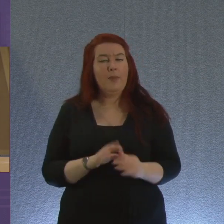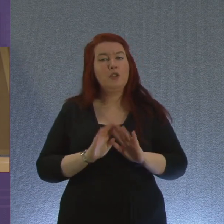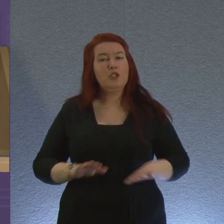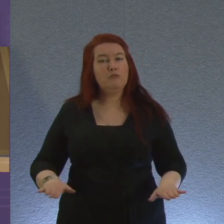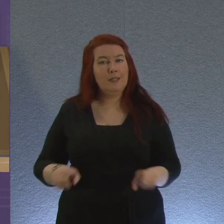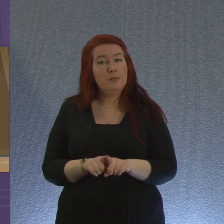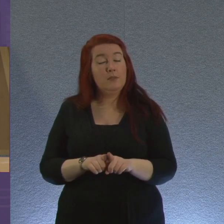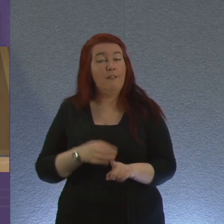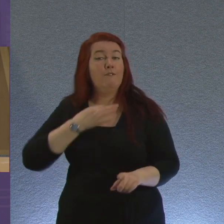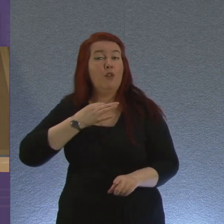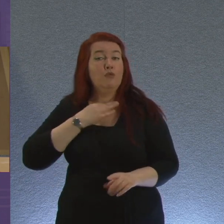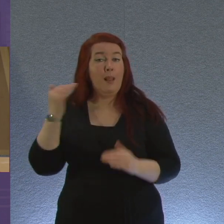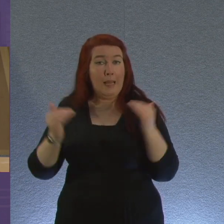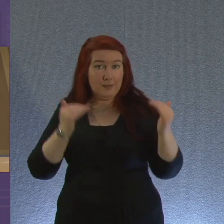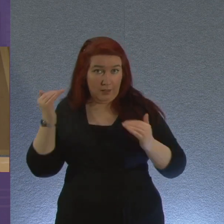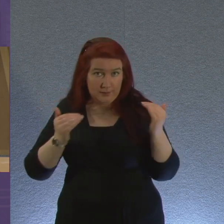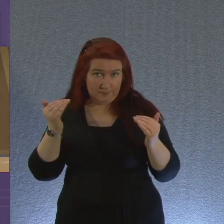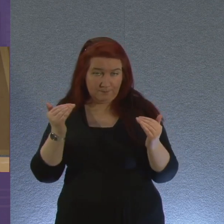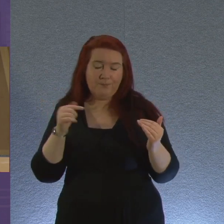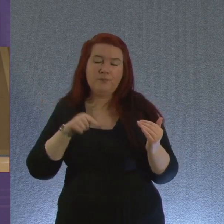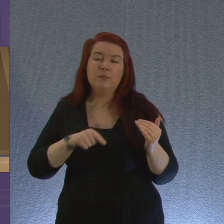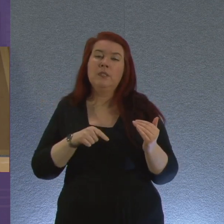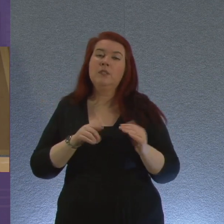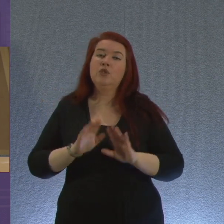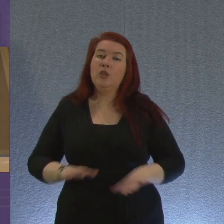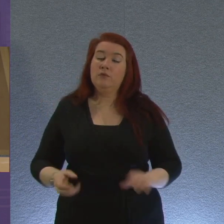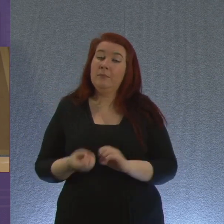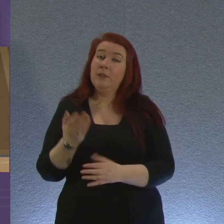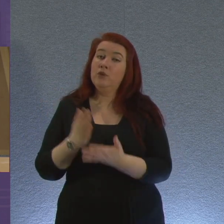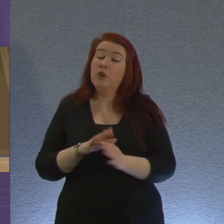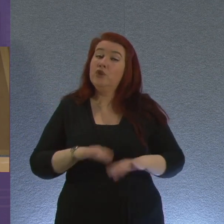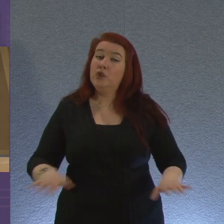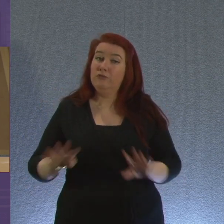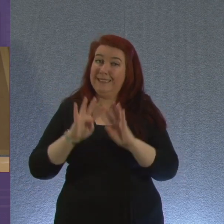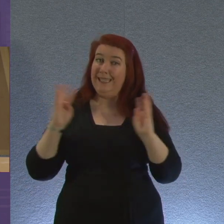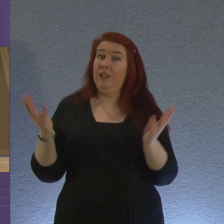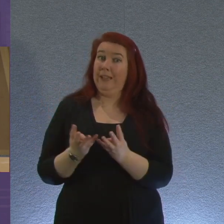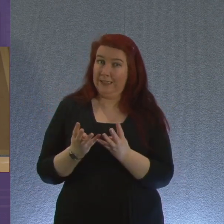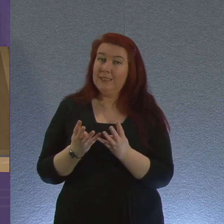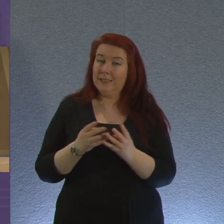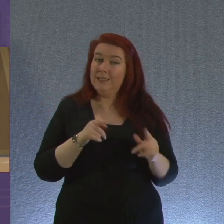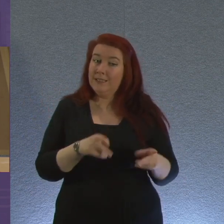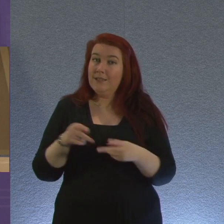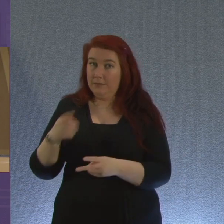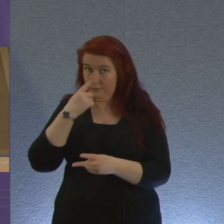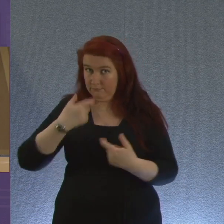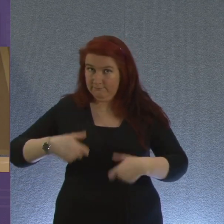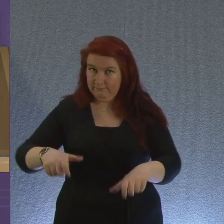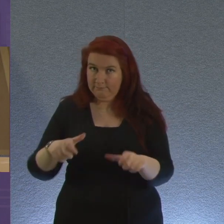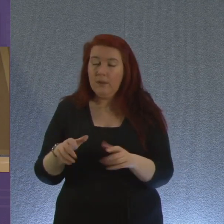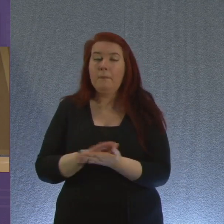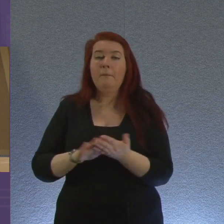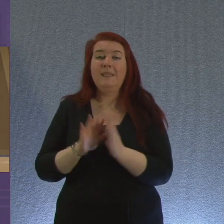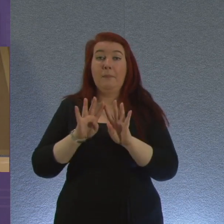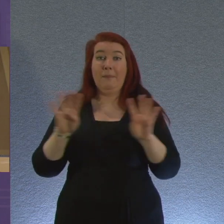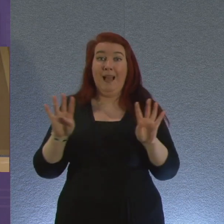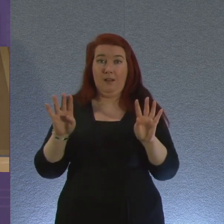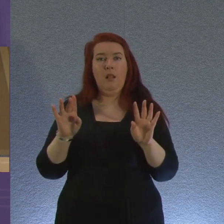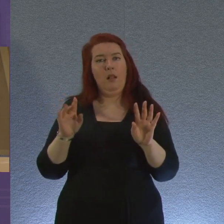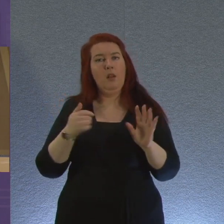vulnerable adults. Changes to enable the children's hearing system to function are being introduced, such as reducing the number of panel members